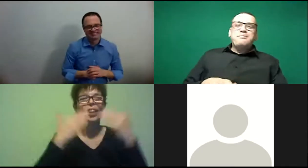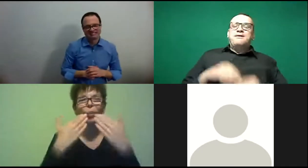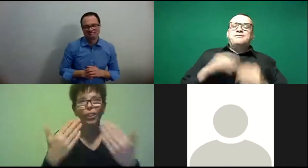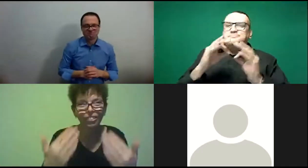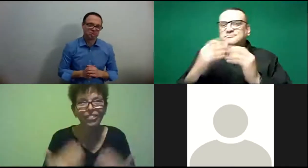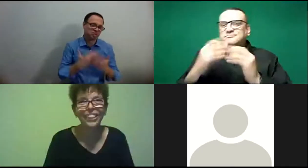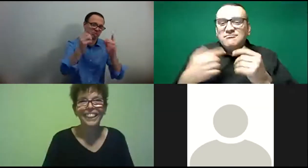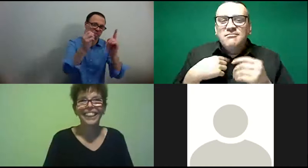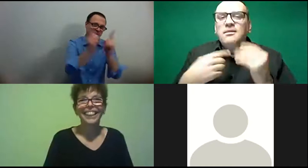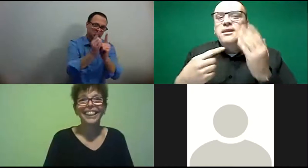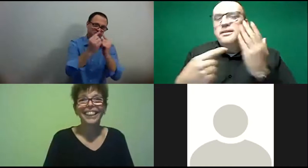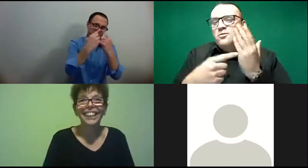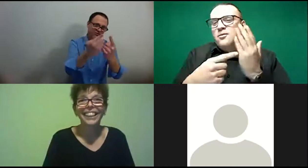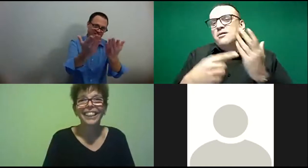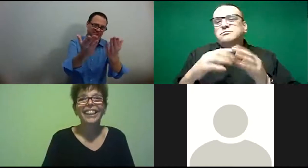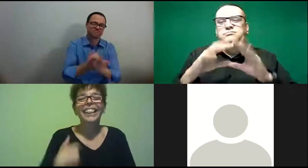Thank you so much.